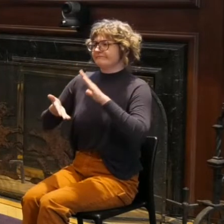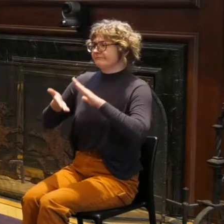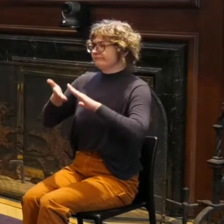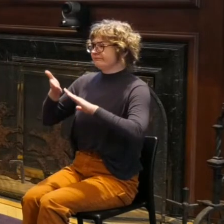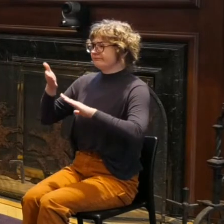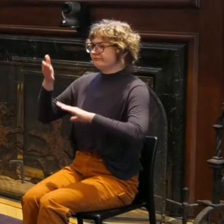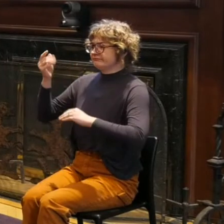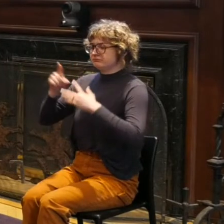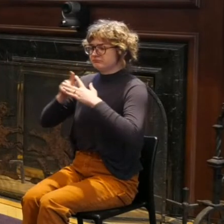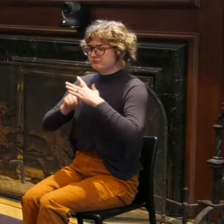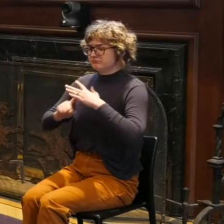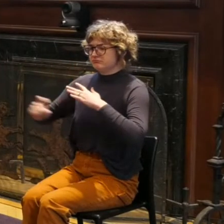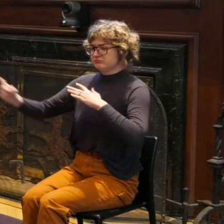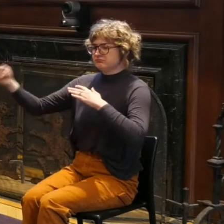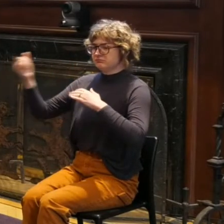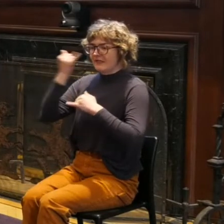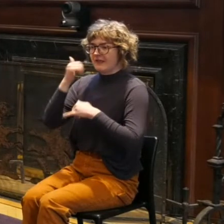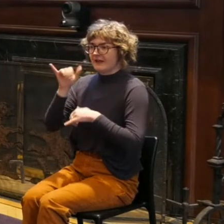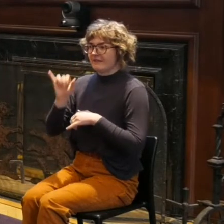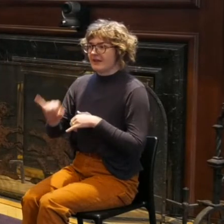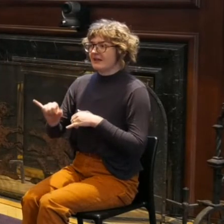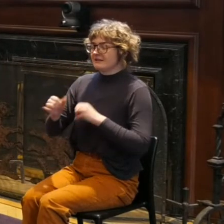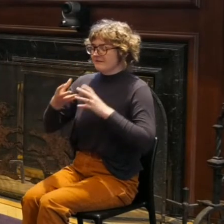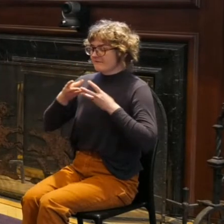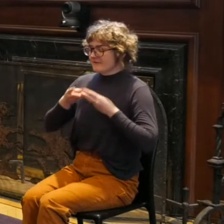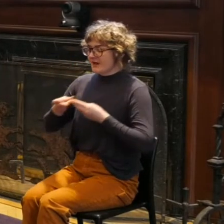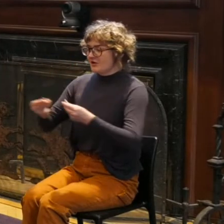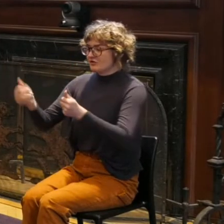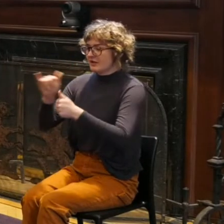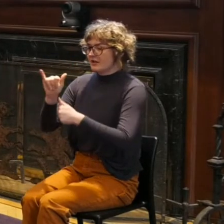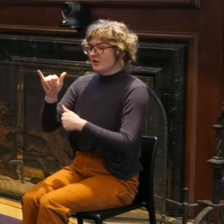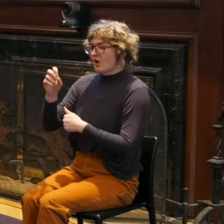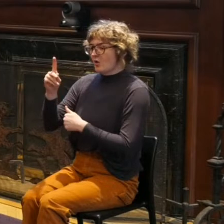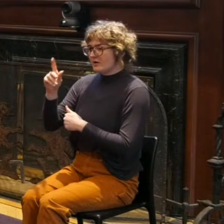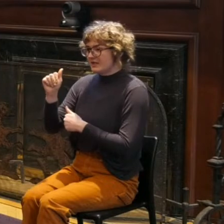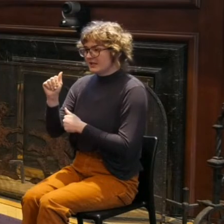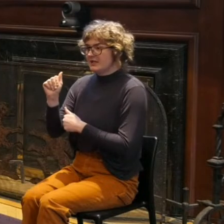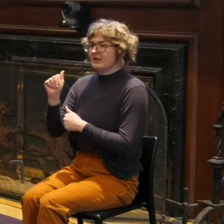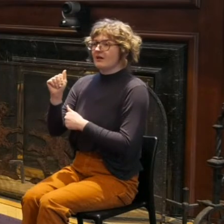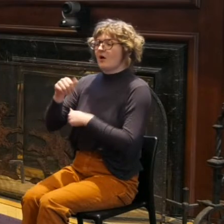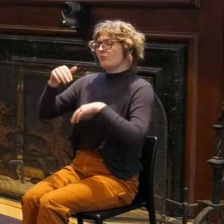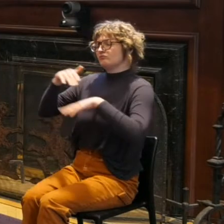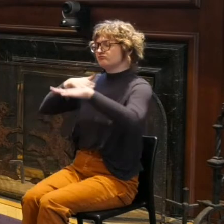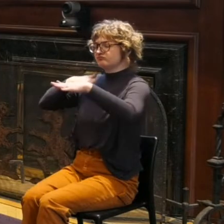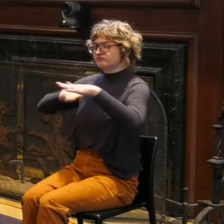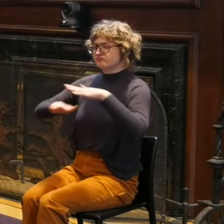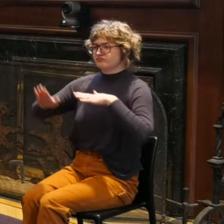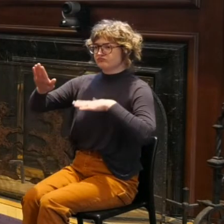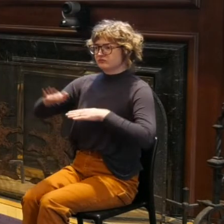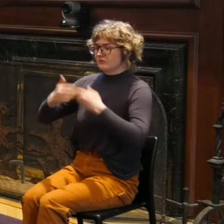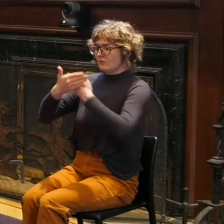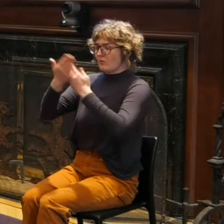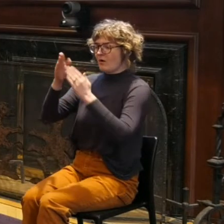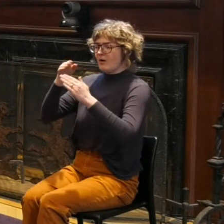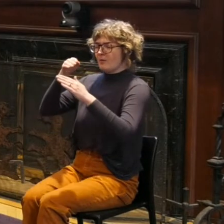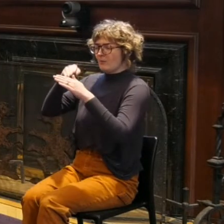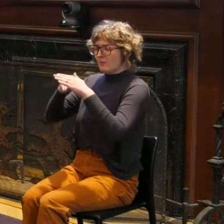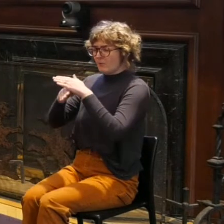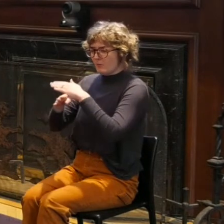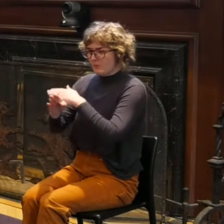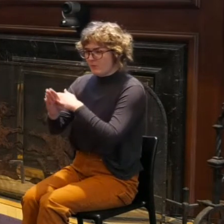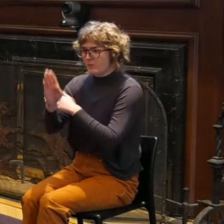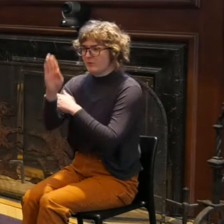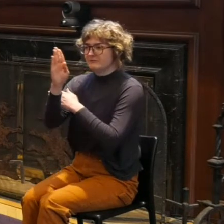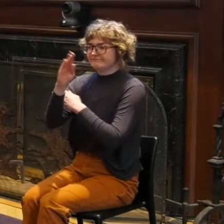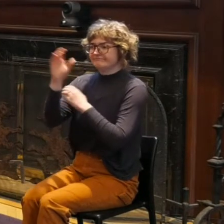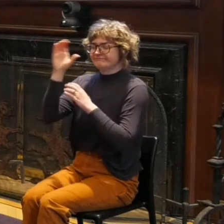one, vanishing like Yuri, walking through the solid wall. And because the